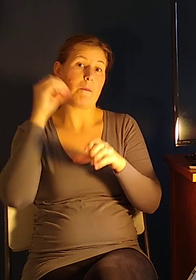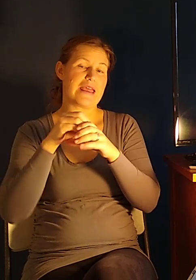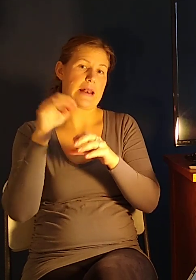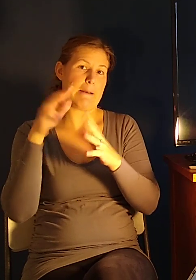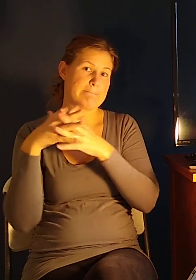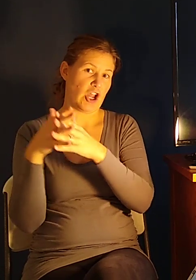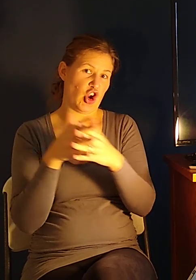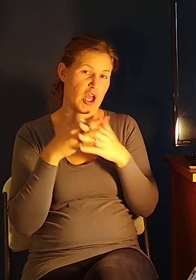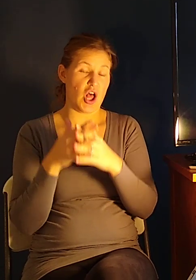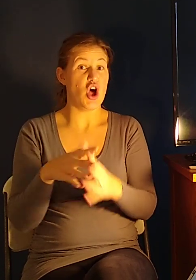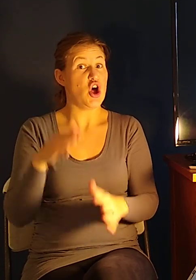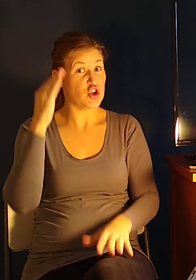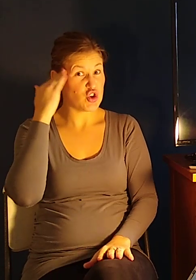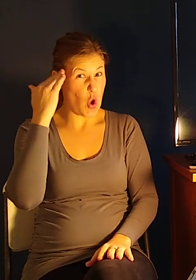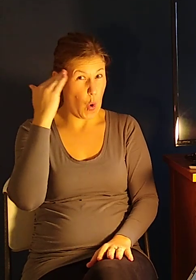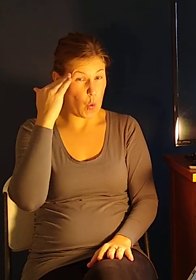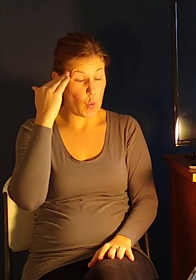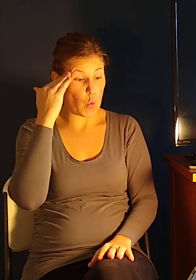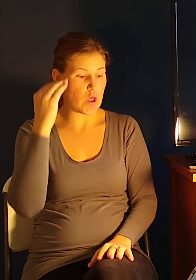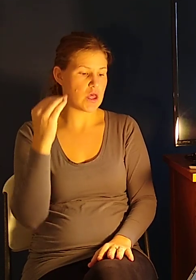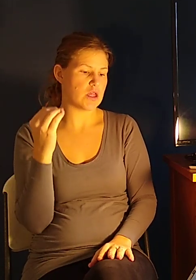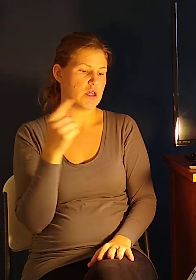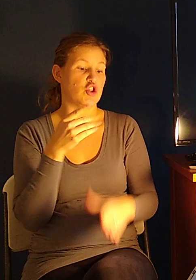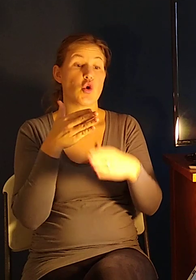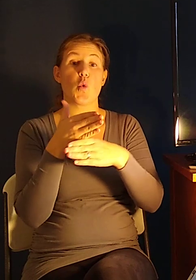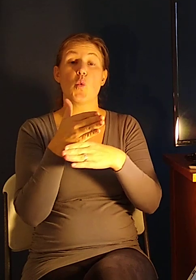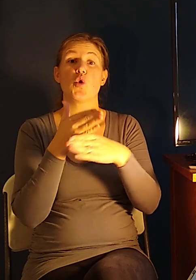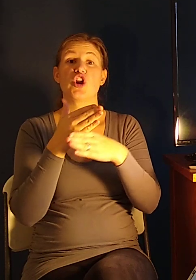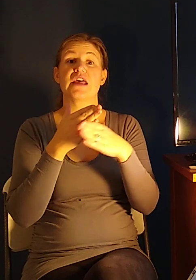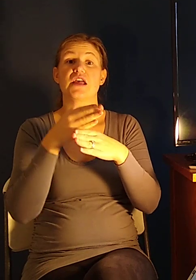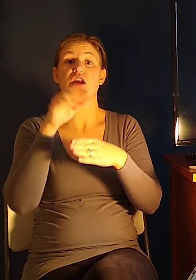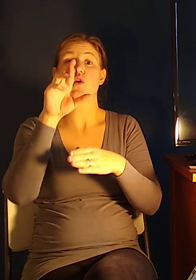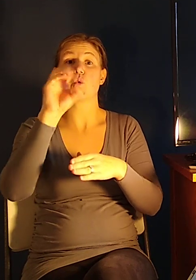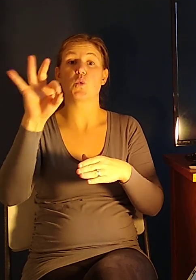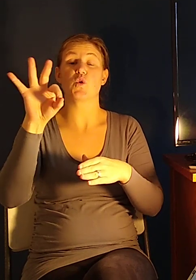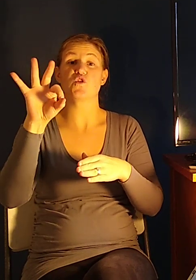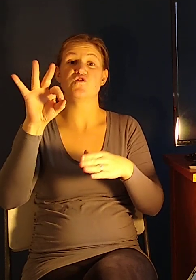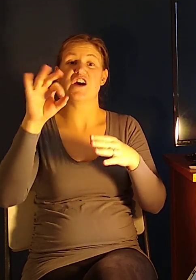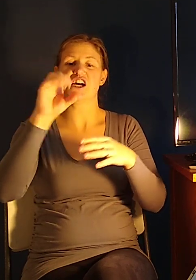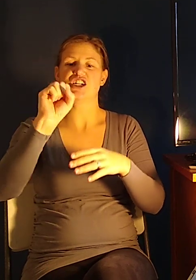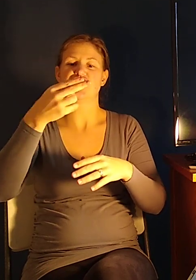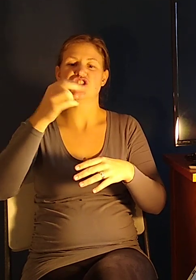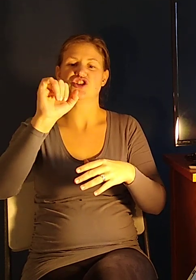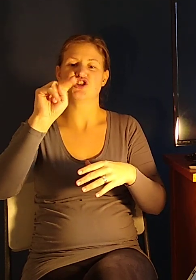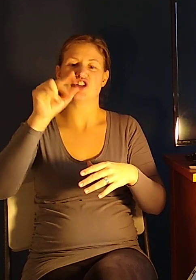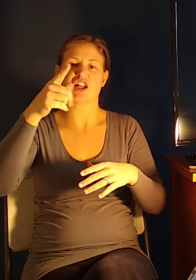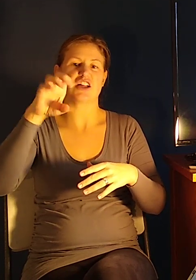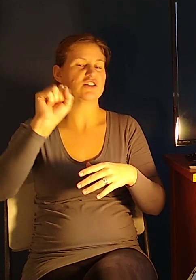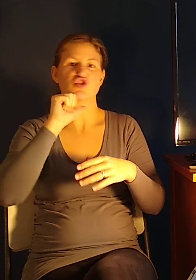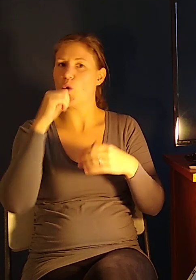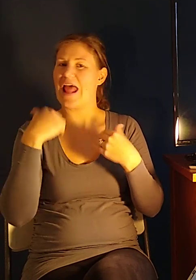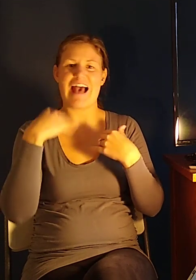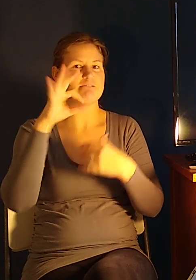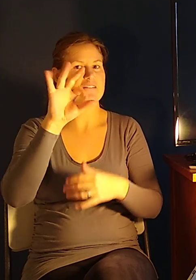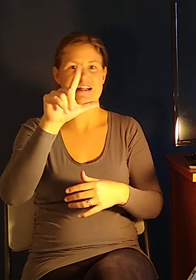A note, the wooden roof shingles without flashing or underlayment, and